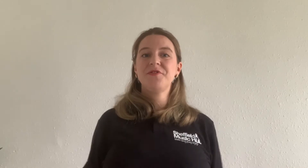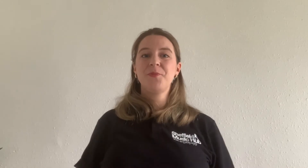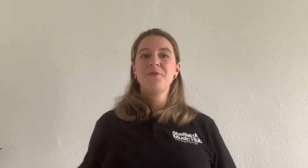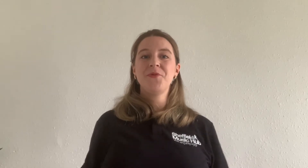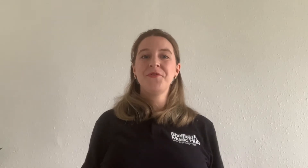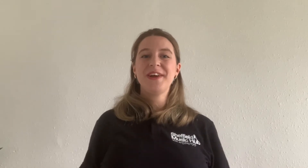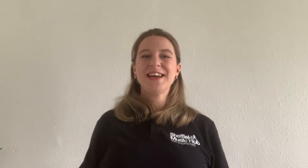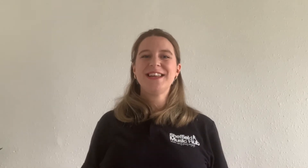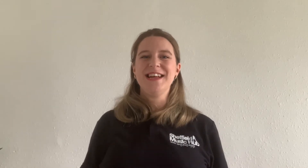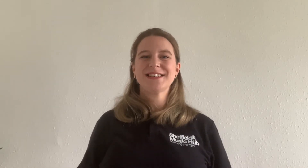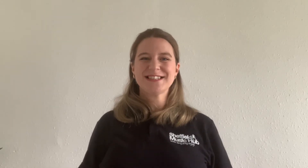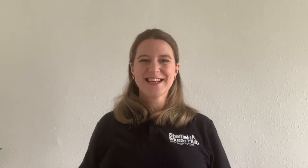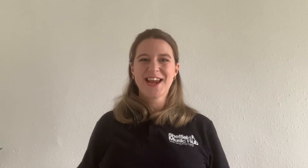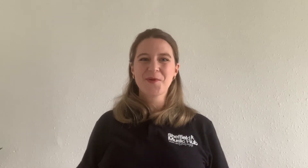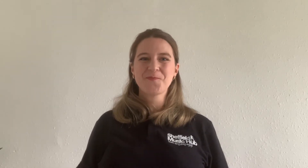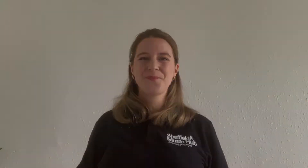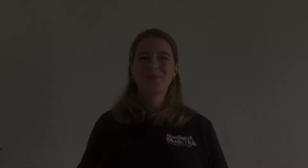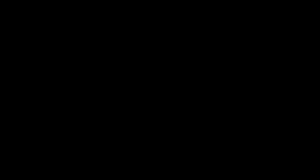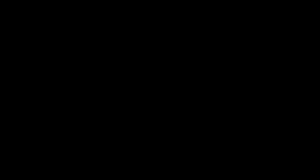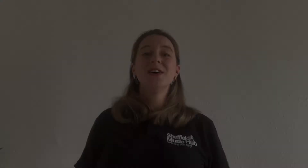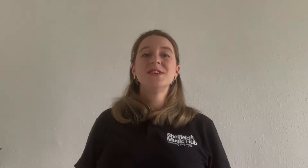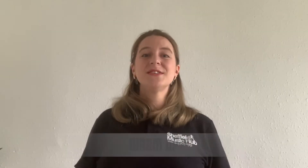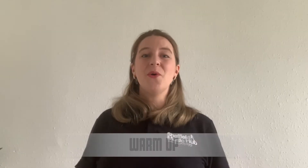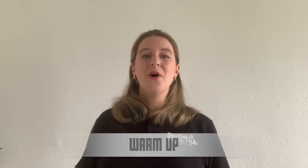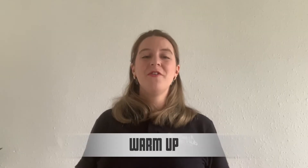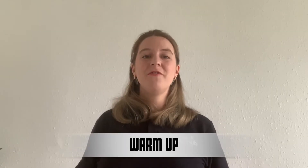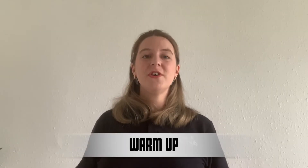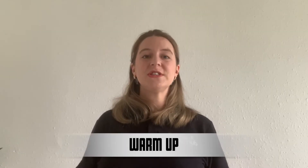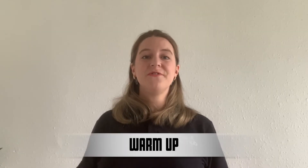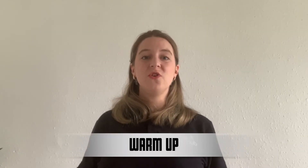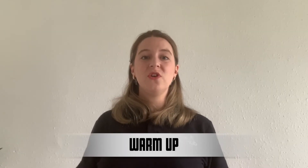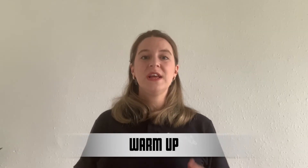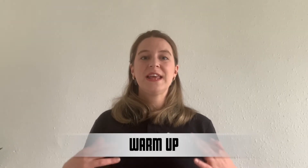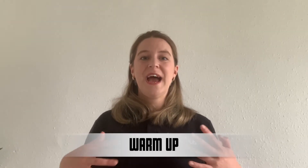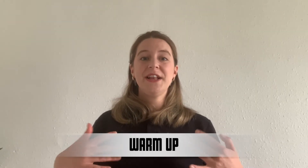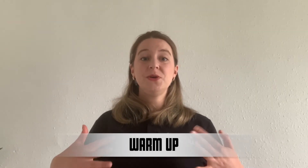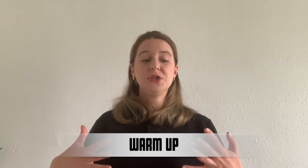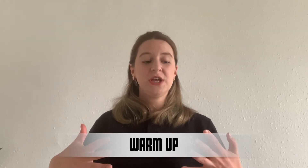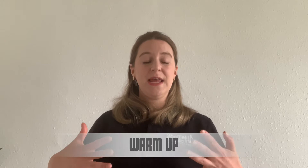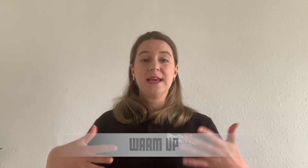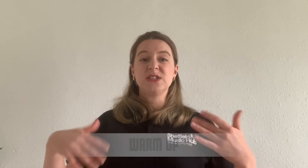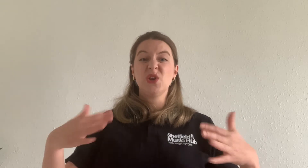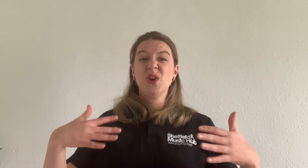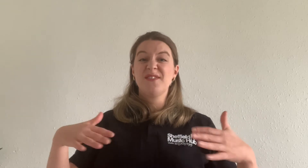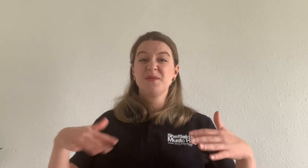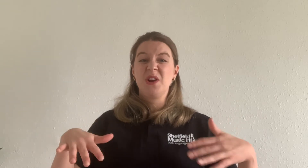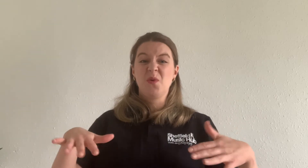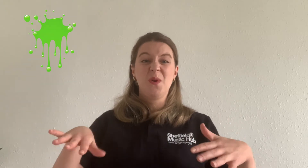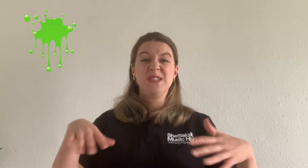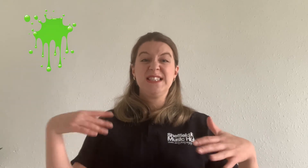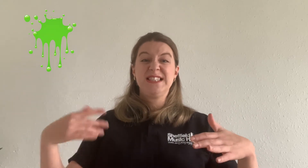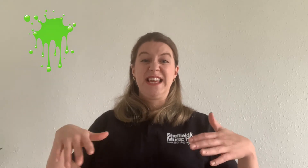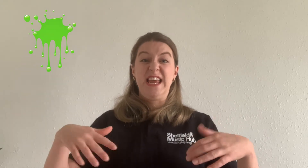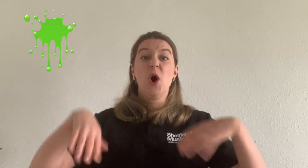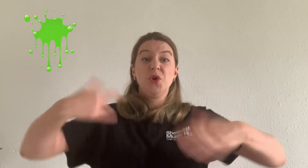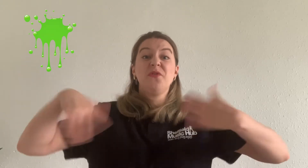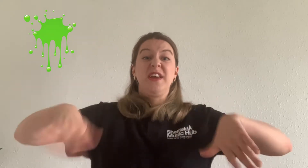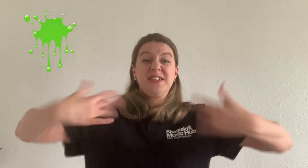bit of moving, and let's get singing. So first of all, can you shake as though you have something gross and sticky on your fingers? Go.